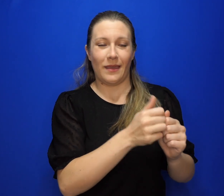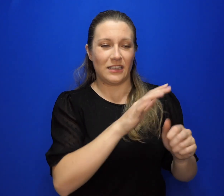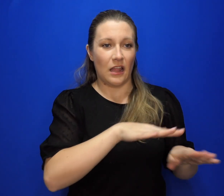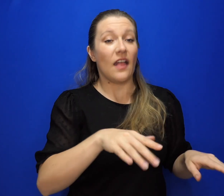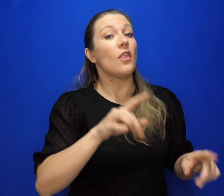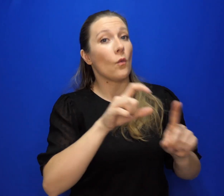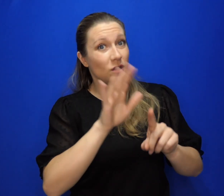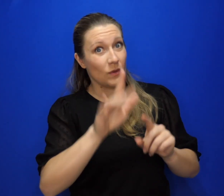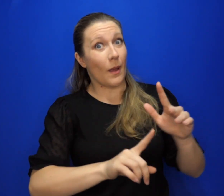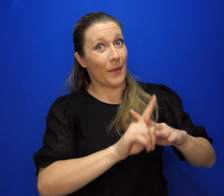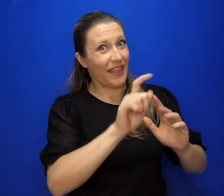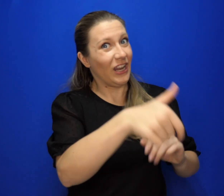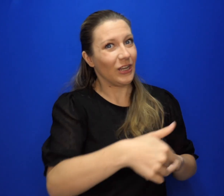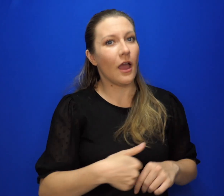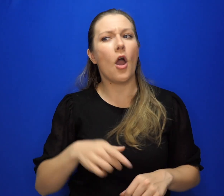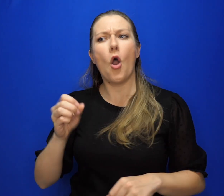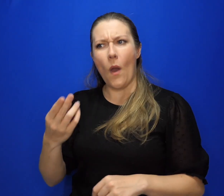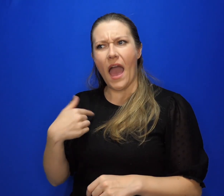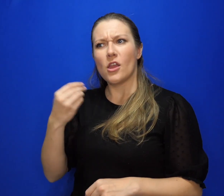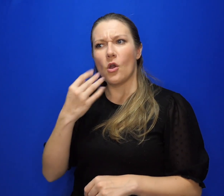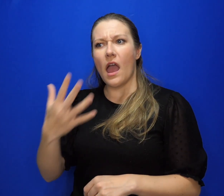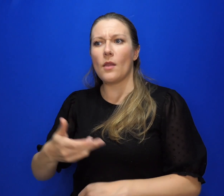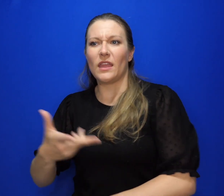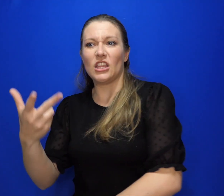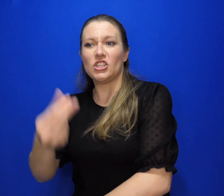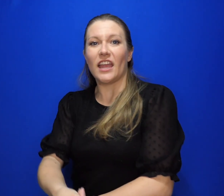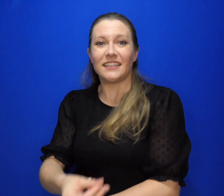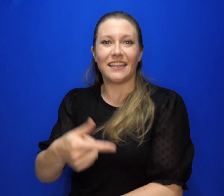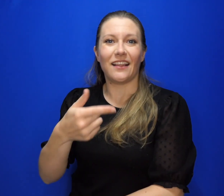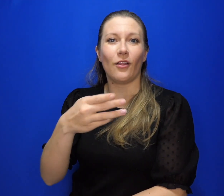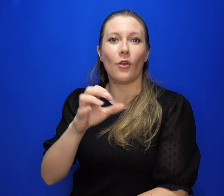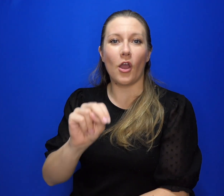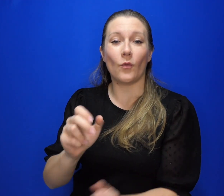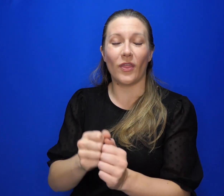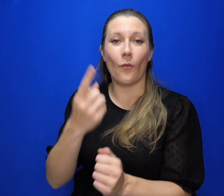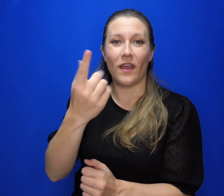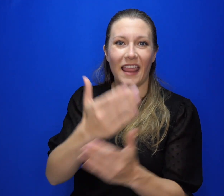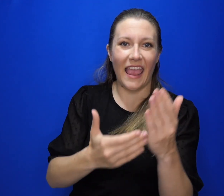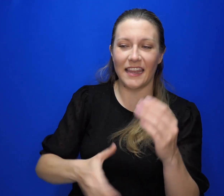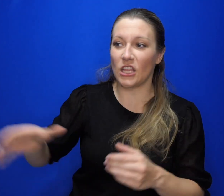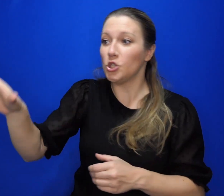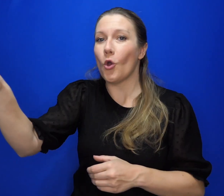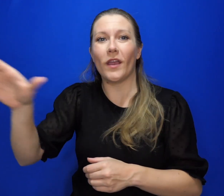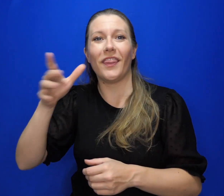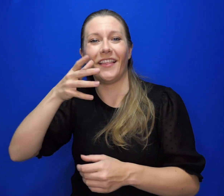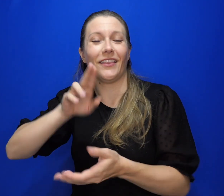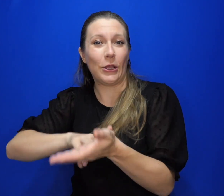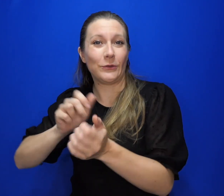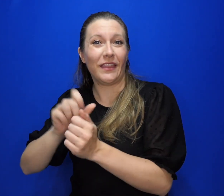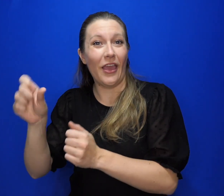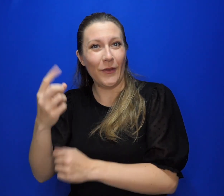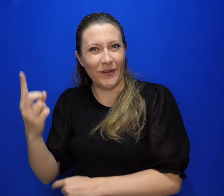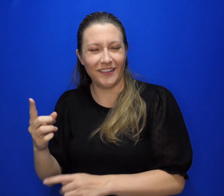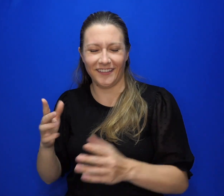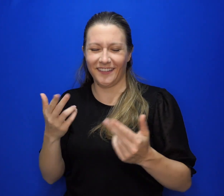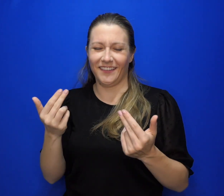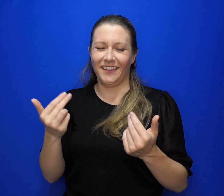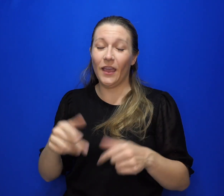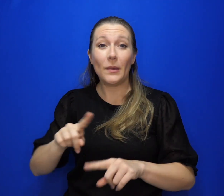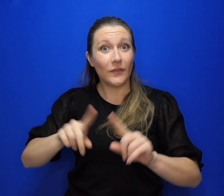Oh, I told her, I said, if that was me, I would have been shooting glucagon with one hand and choking that lady with my other one. And for clarity, because you